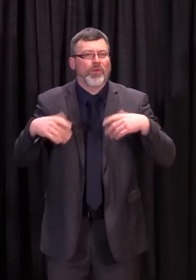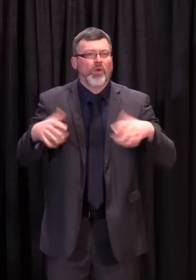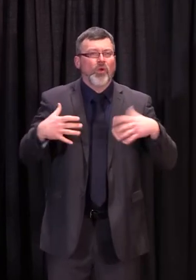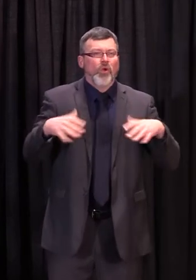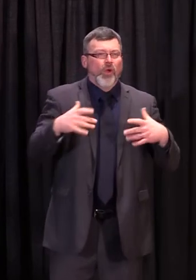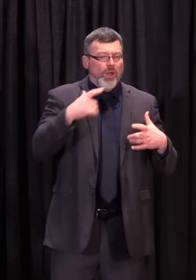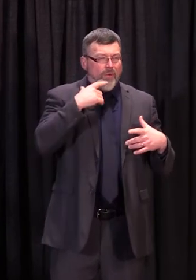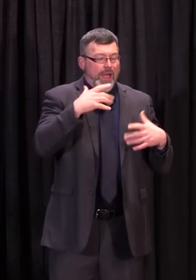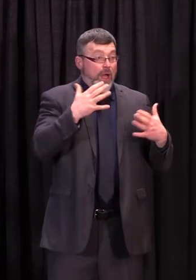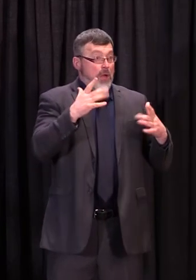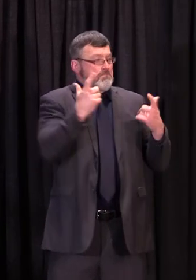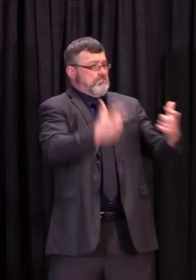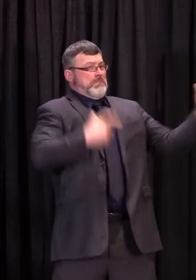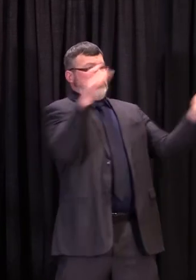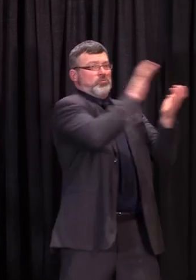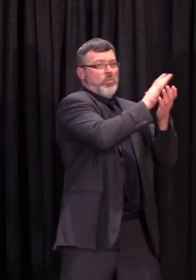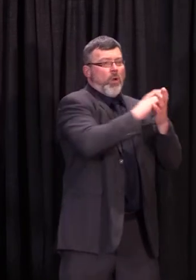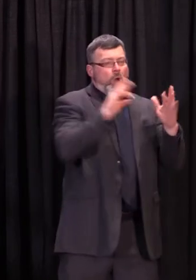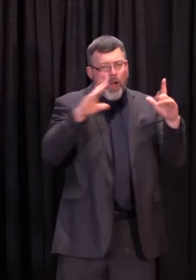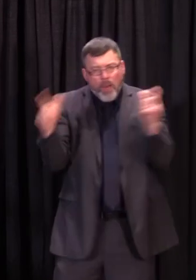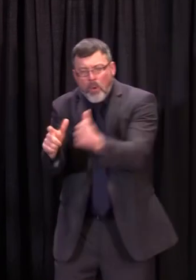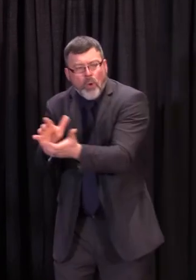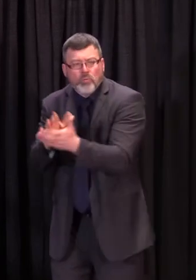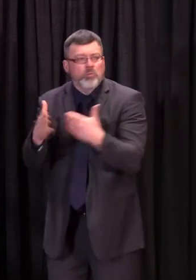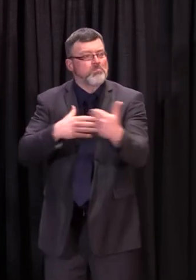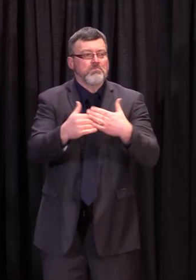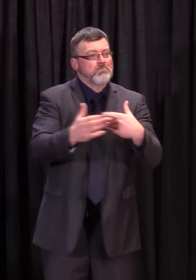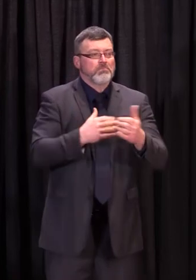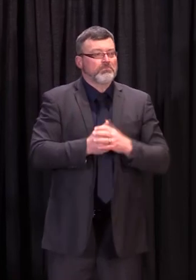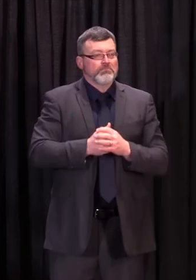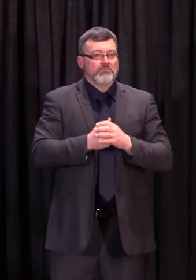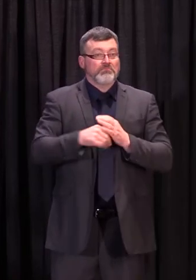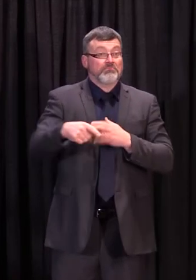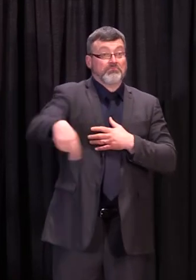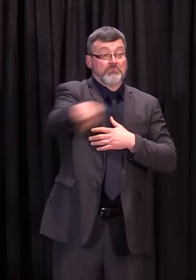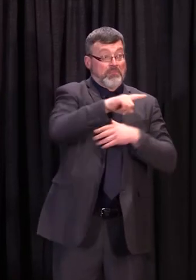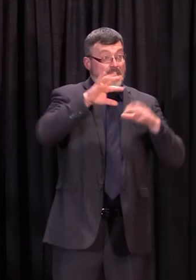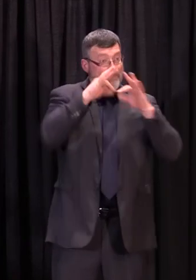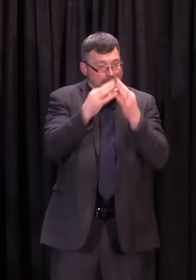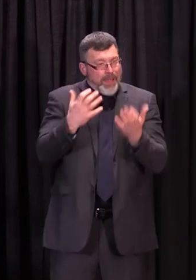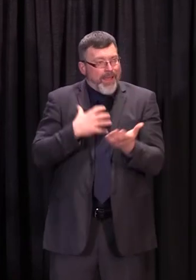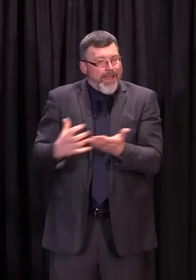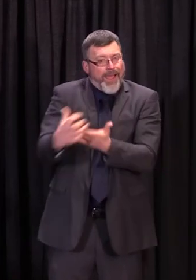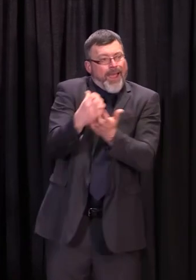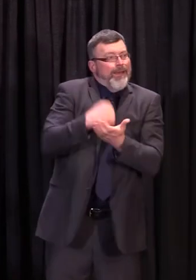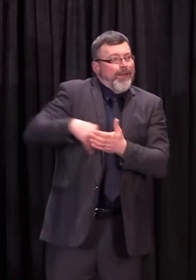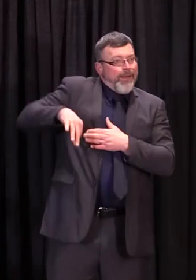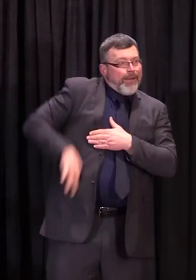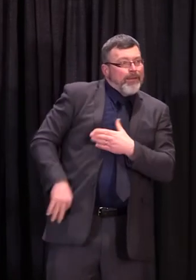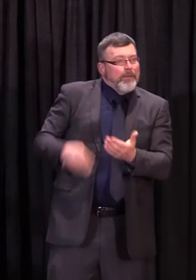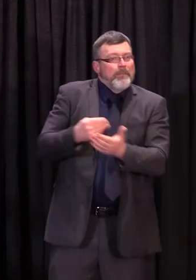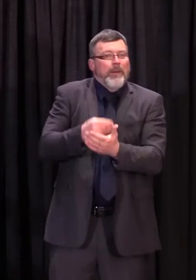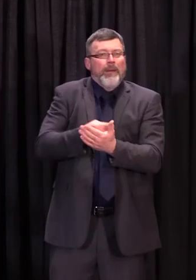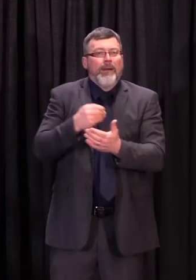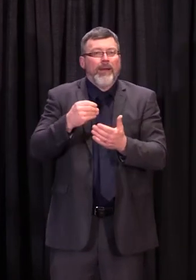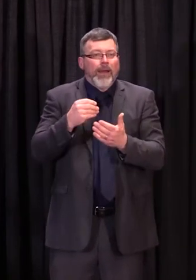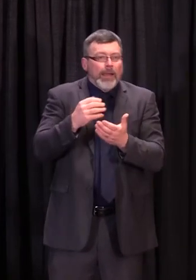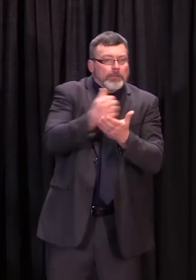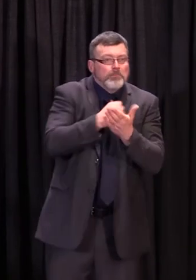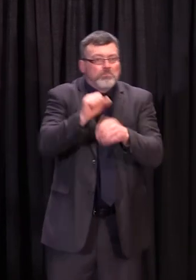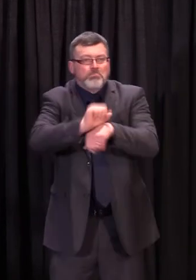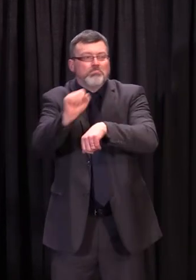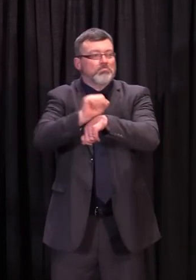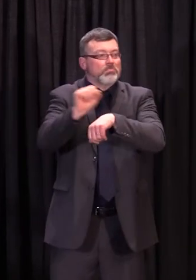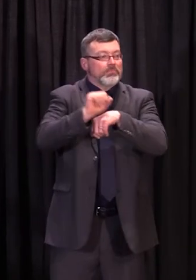smallest. Where families keep more of what they earn, and where a healthy and vibrant economy in all 14